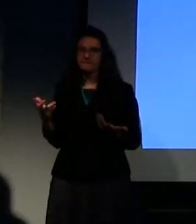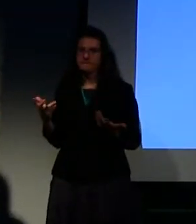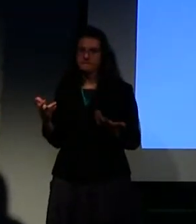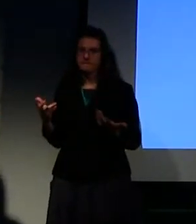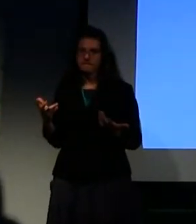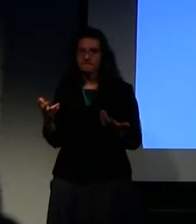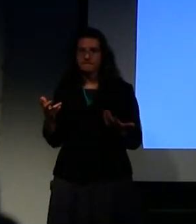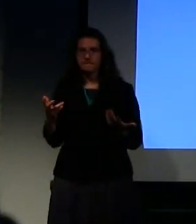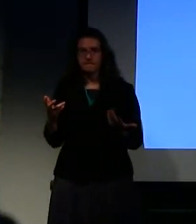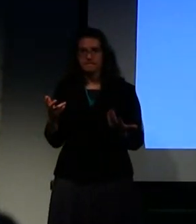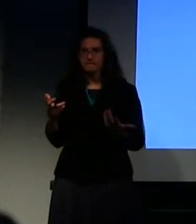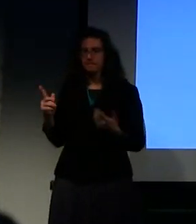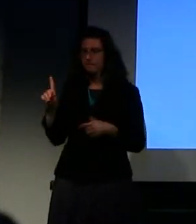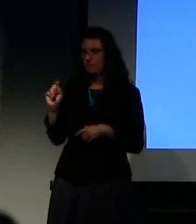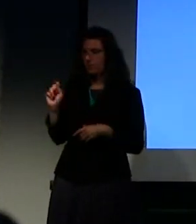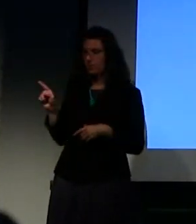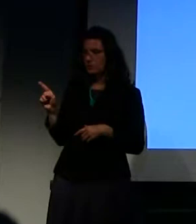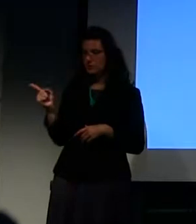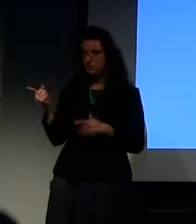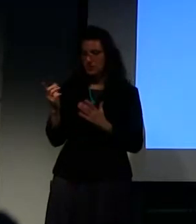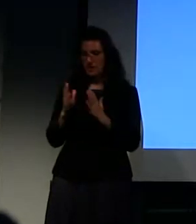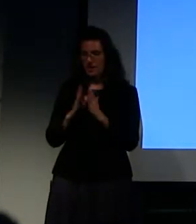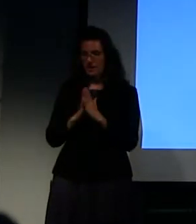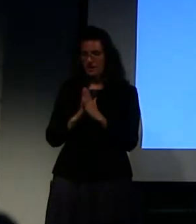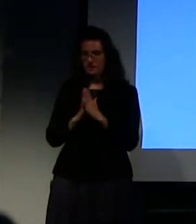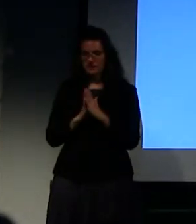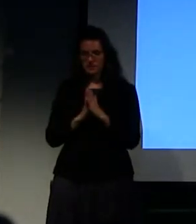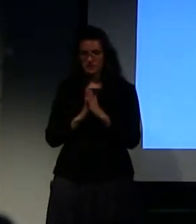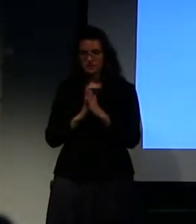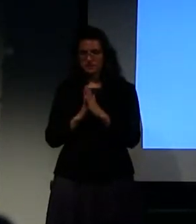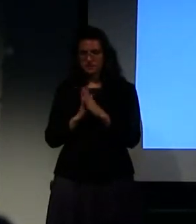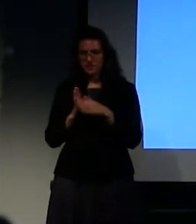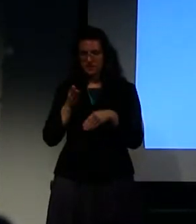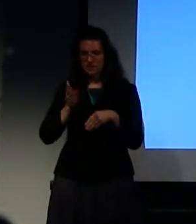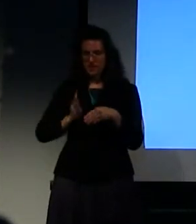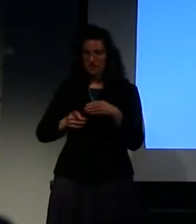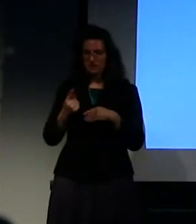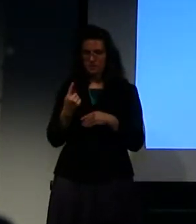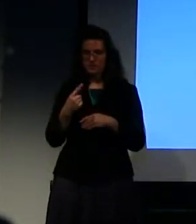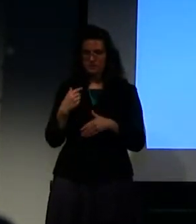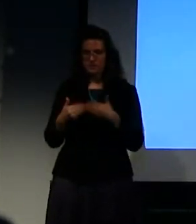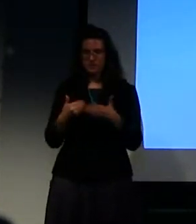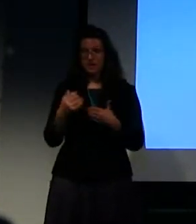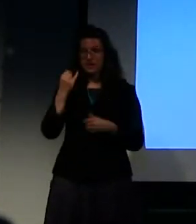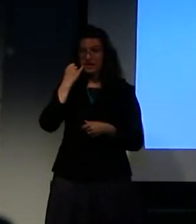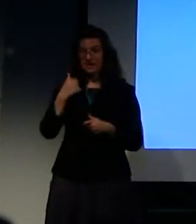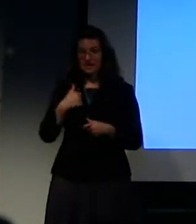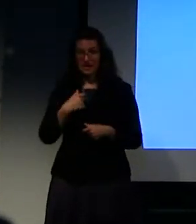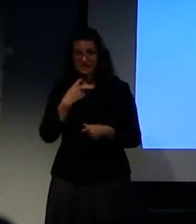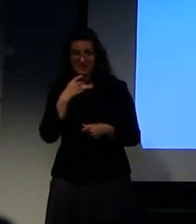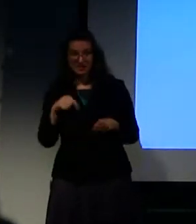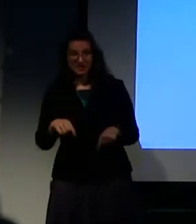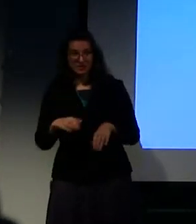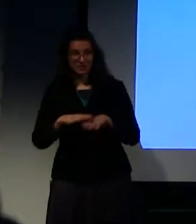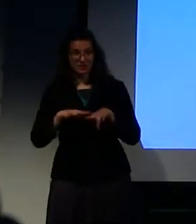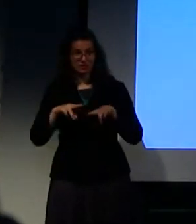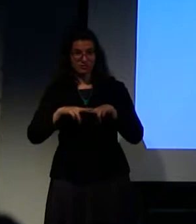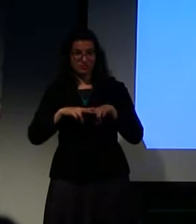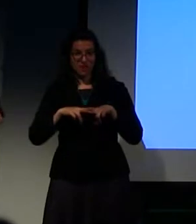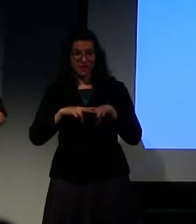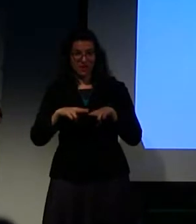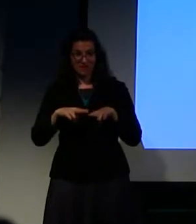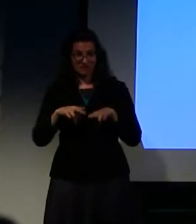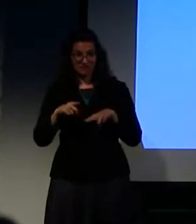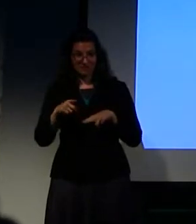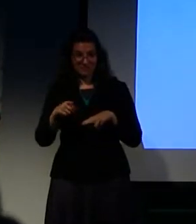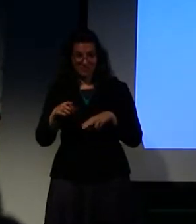the question you asked at the end of one of the sequences, if I had said this on a train, would you have not